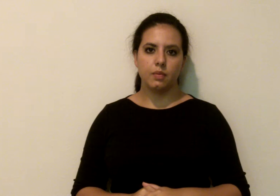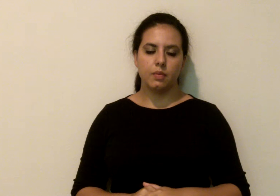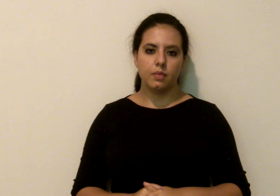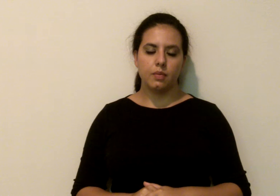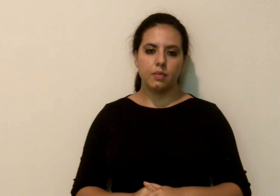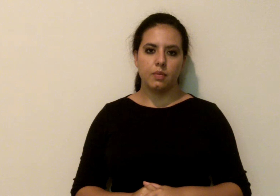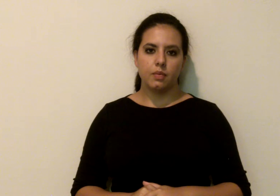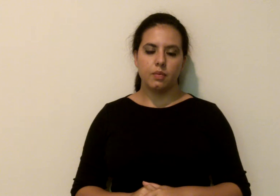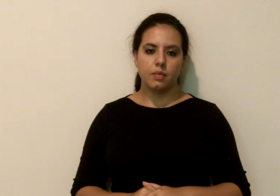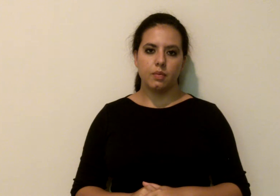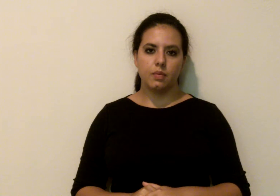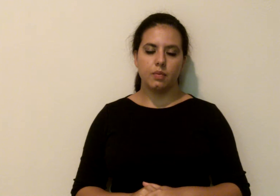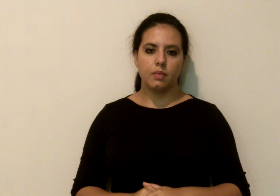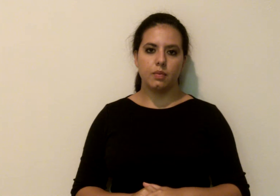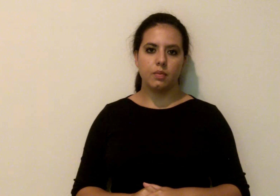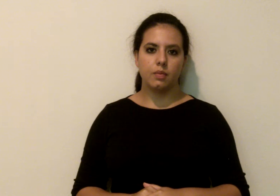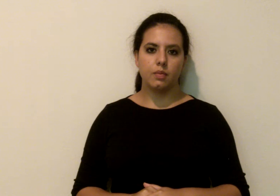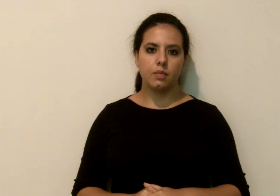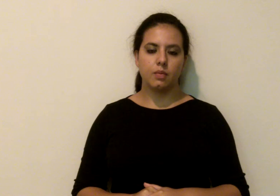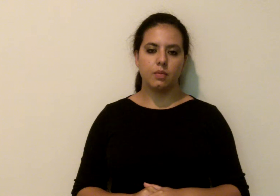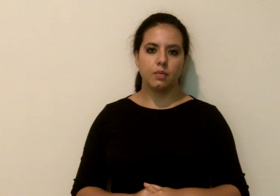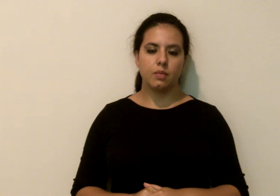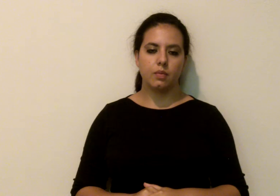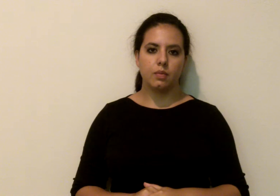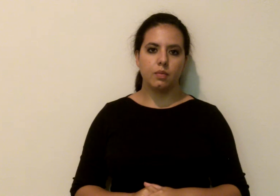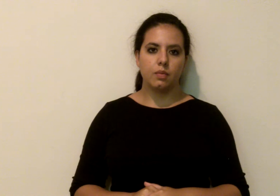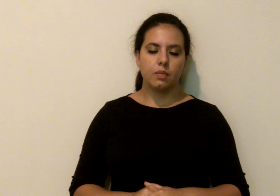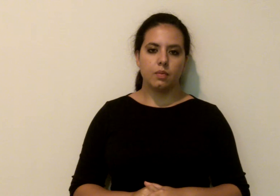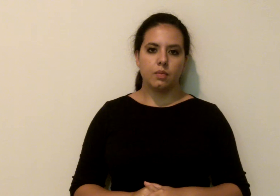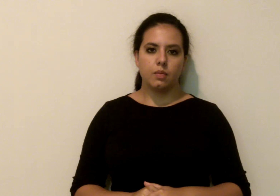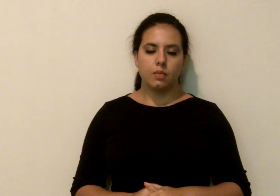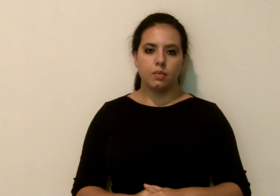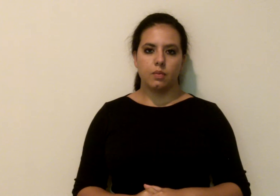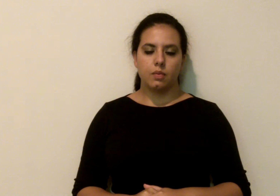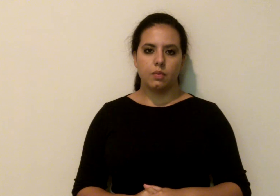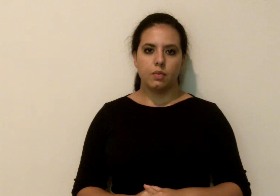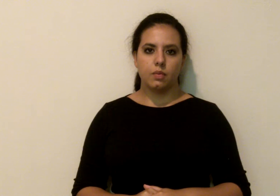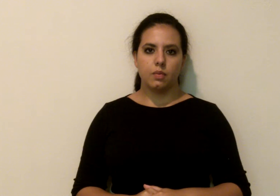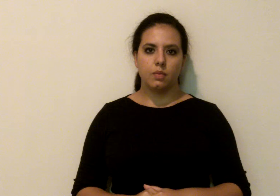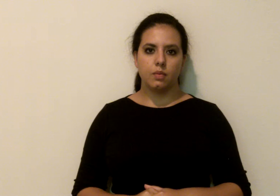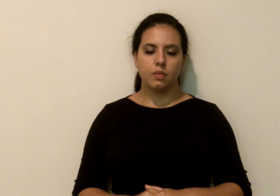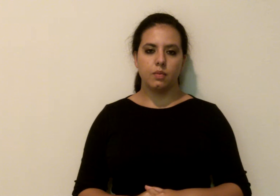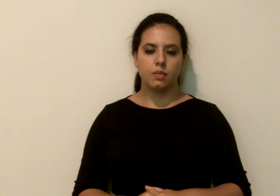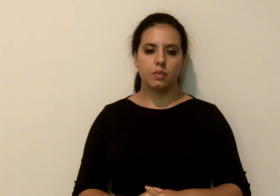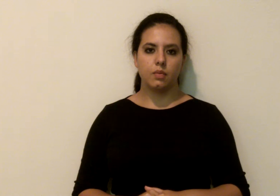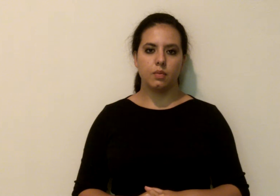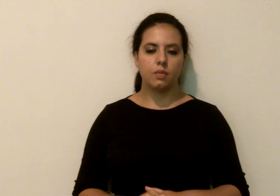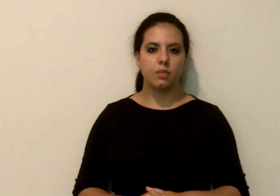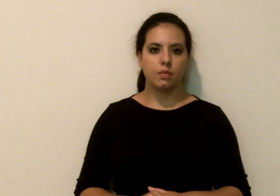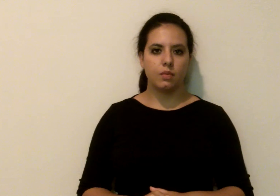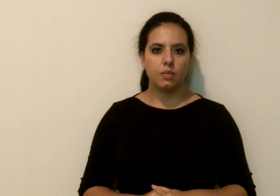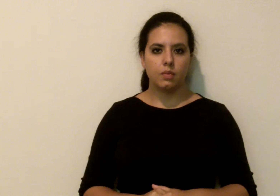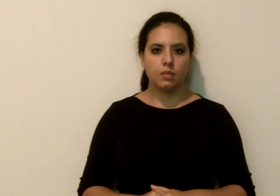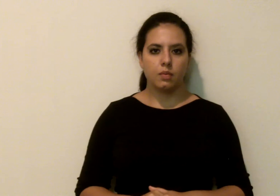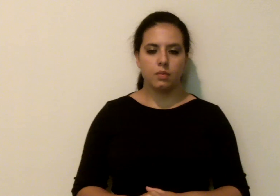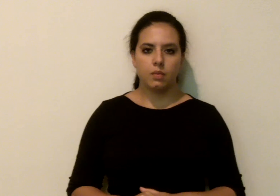Several of you had a question on double letters. We are not going to have a class on double letters.